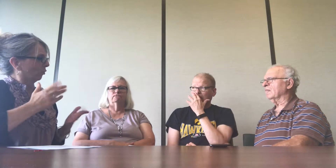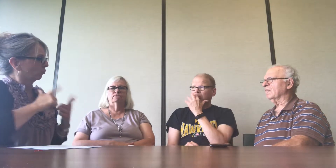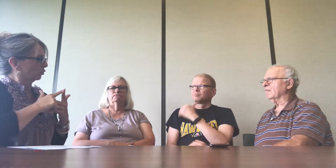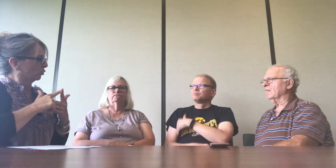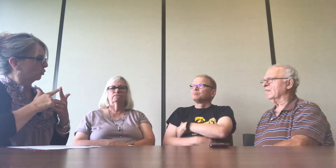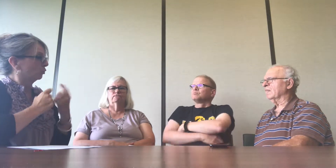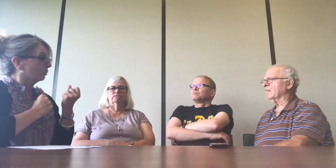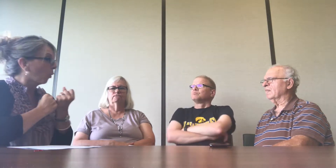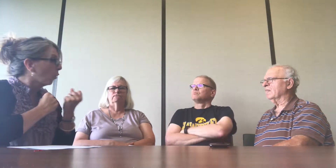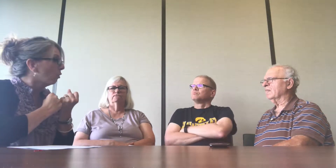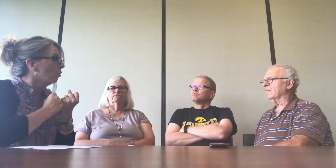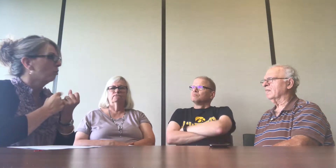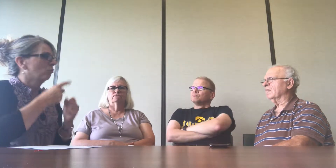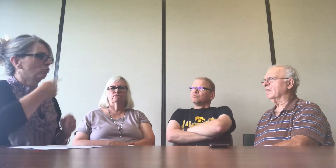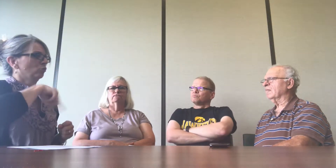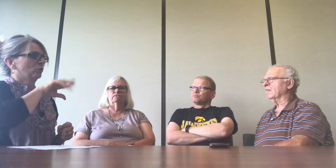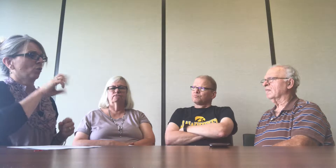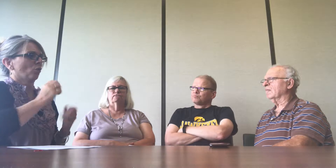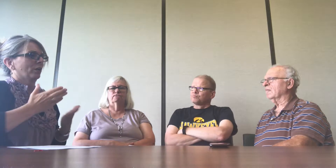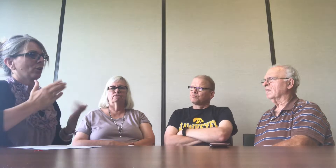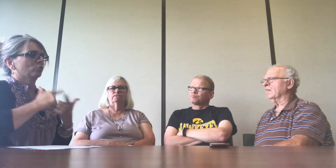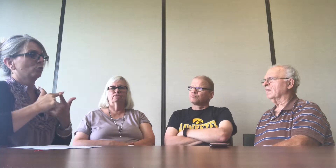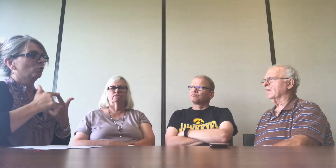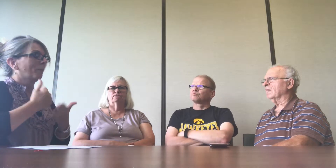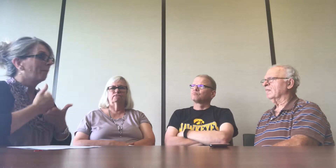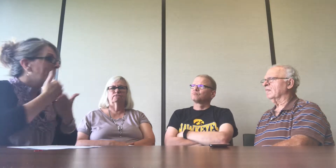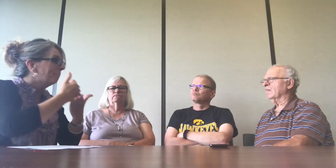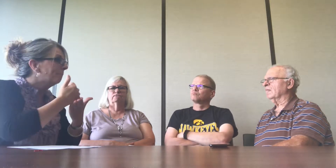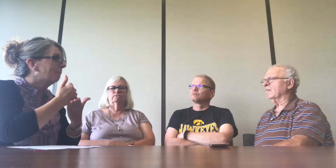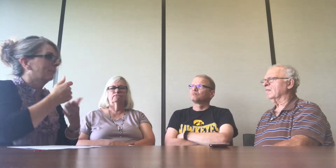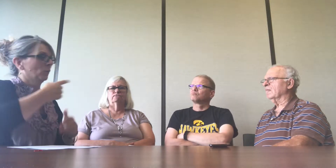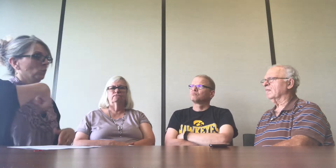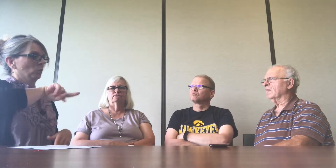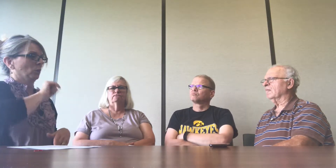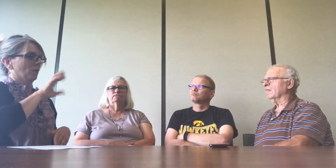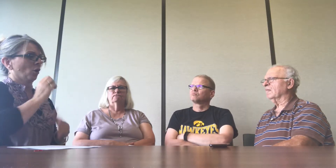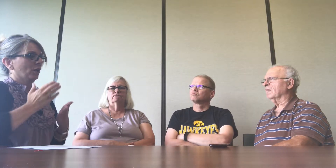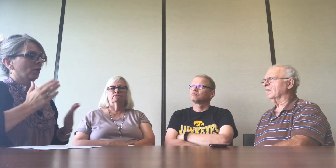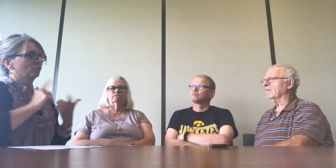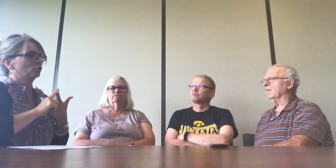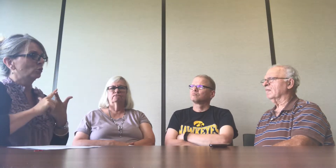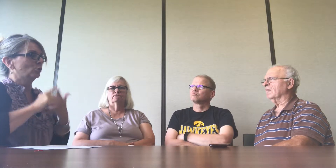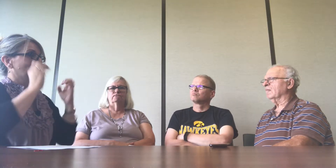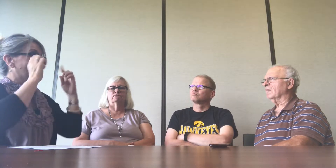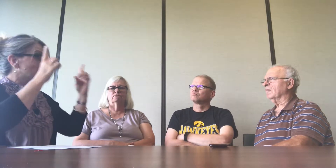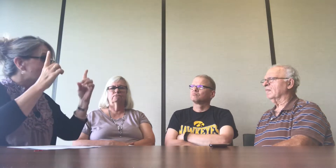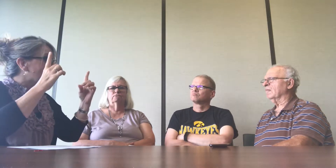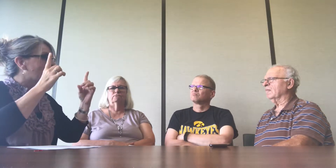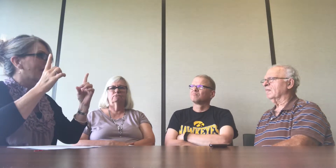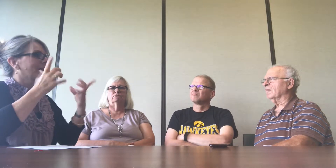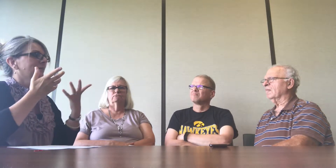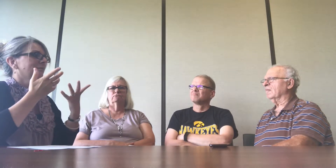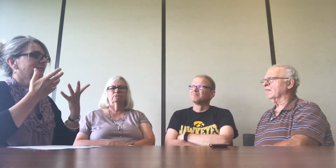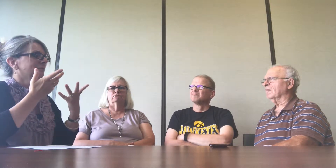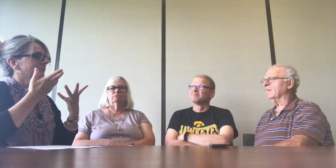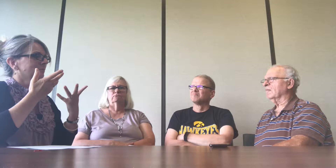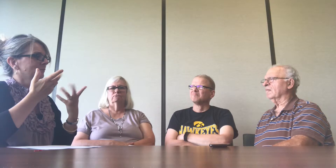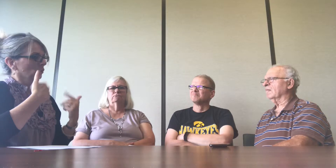That we are here to support and we are here to help. We are here